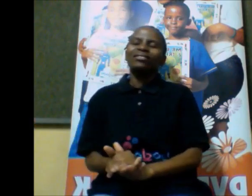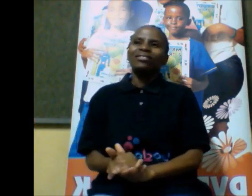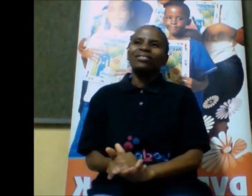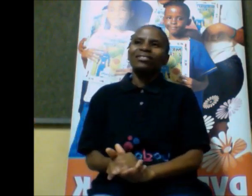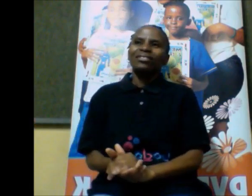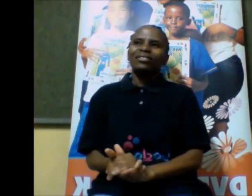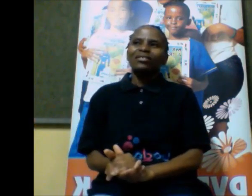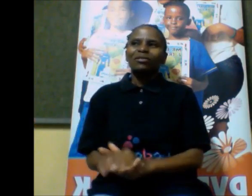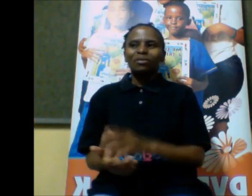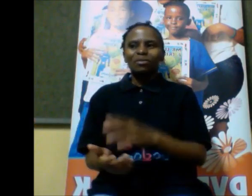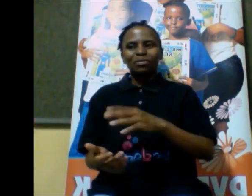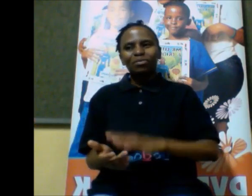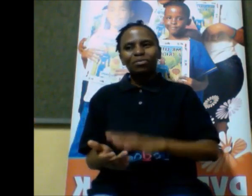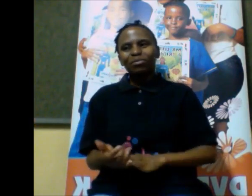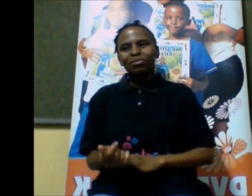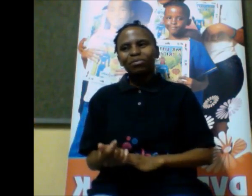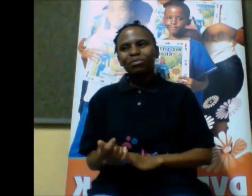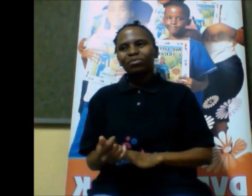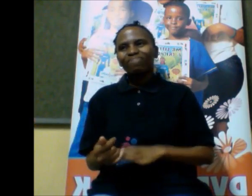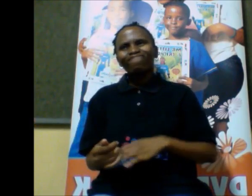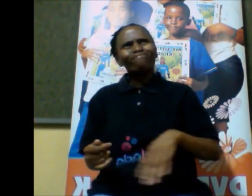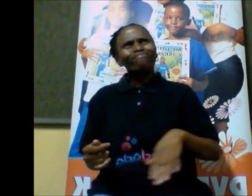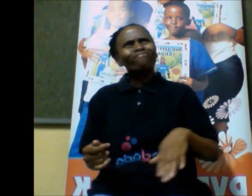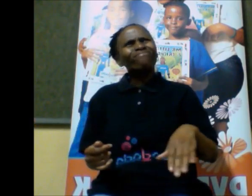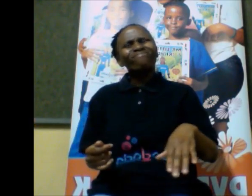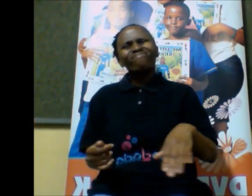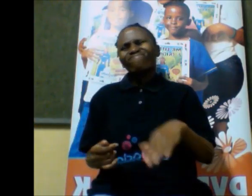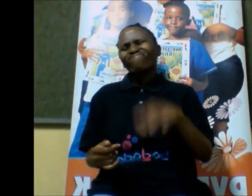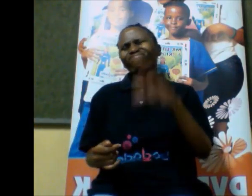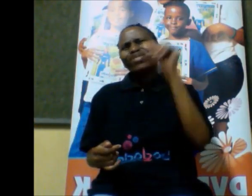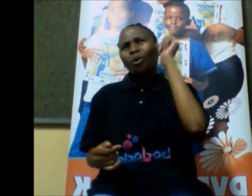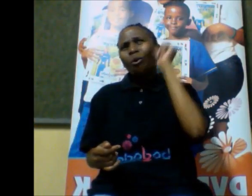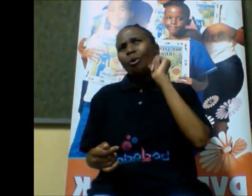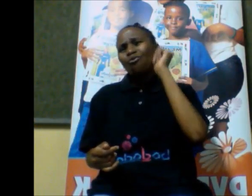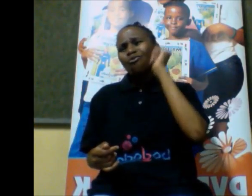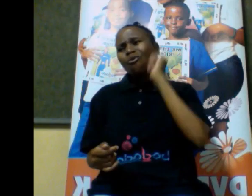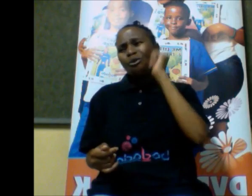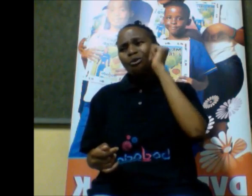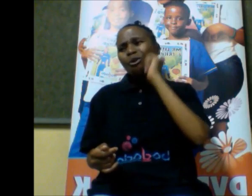All upper darn tires are often found on rapid hips and next to the road.